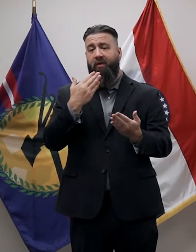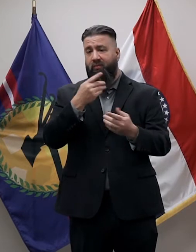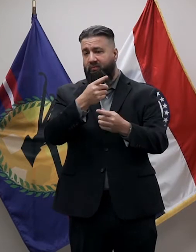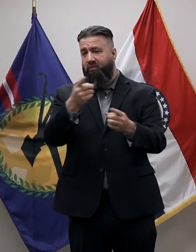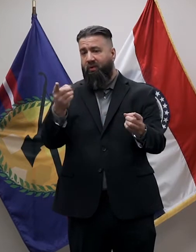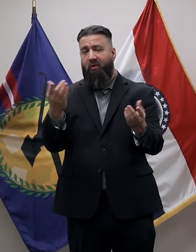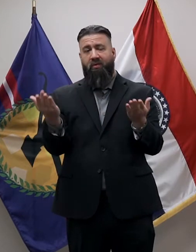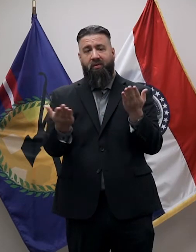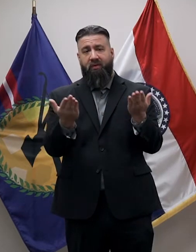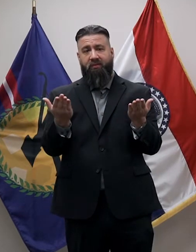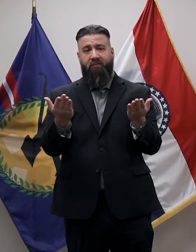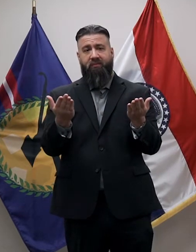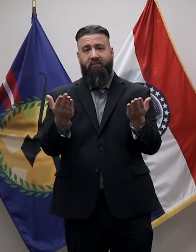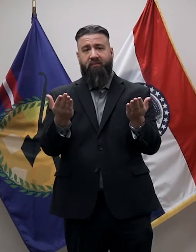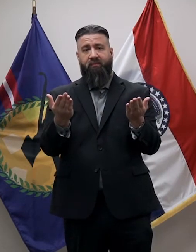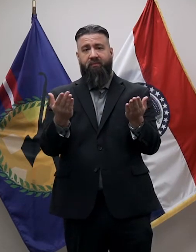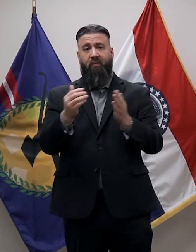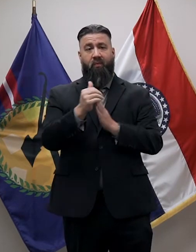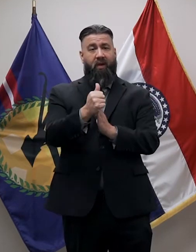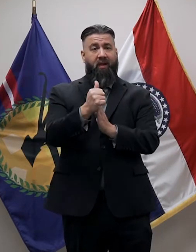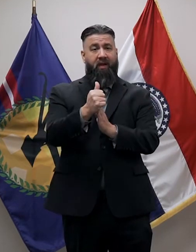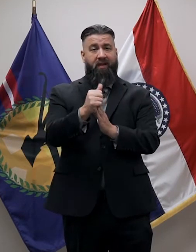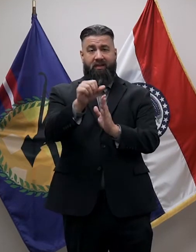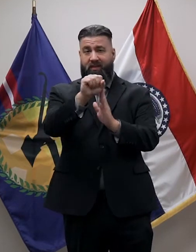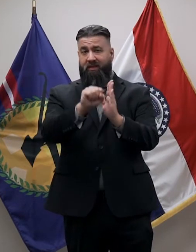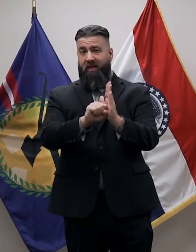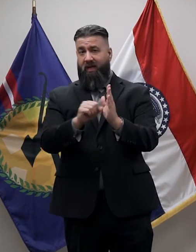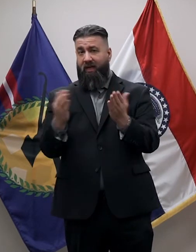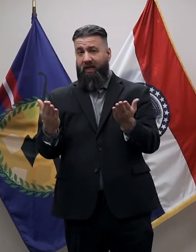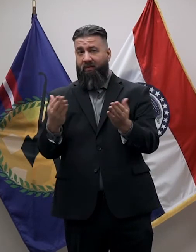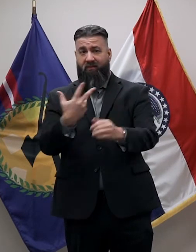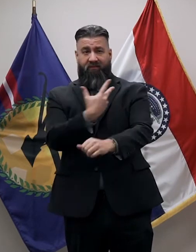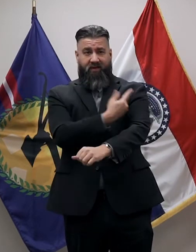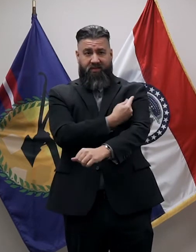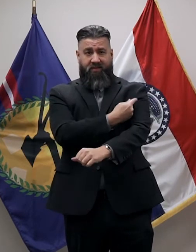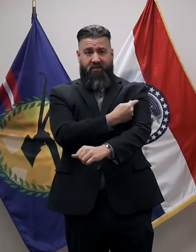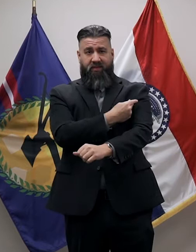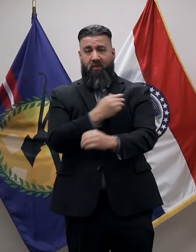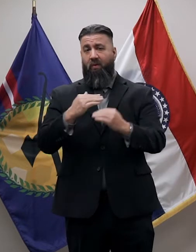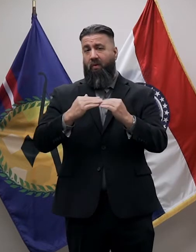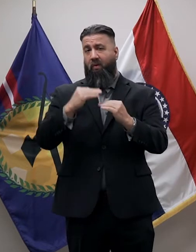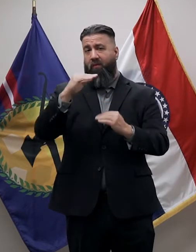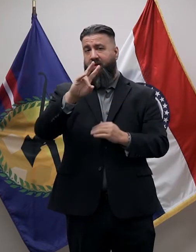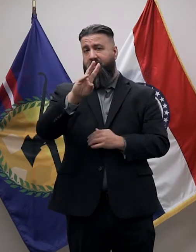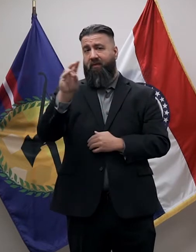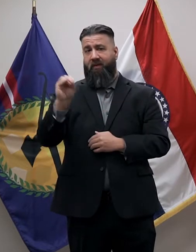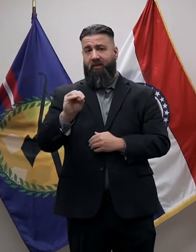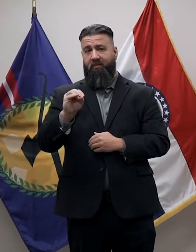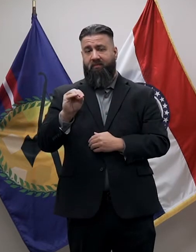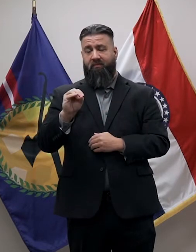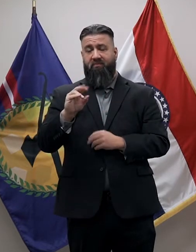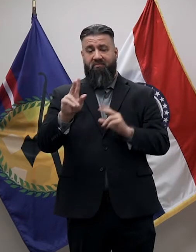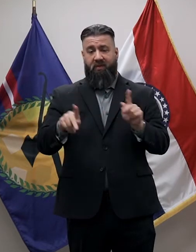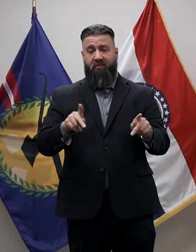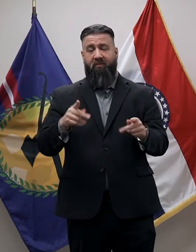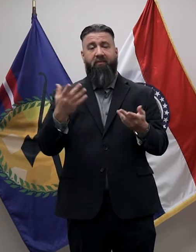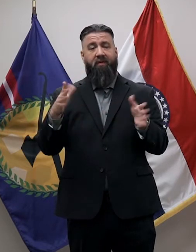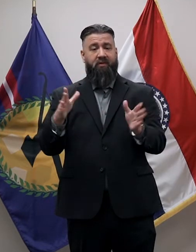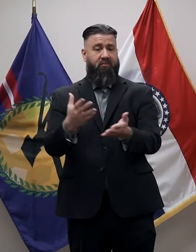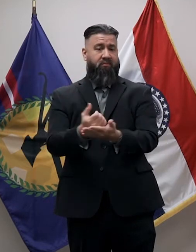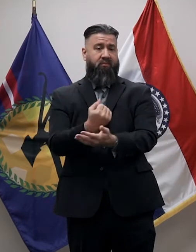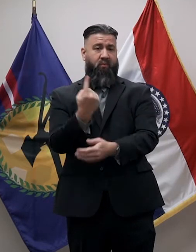County. We lead the state in vaccines, with more than 70% of residents receiving at least 1